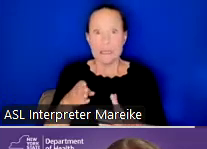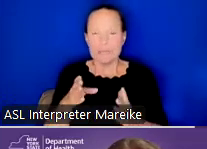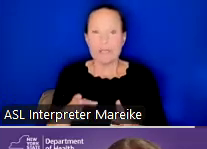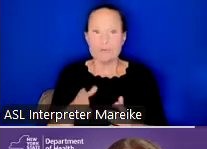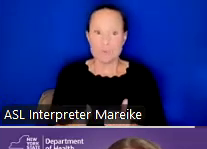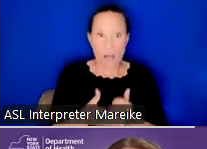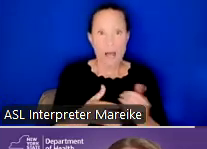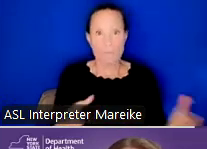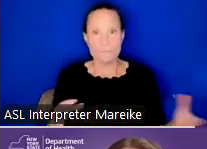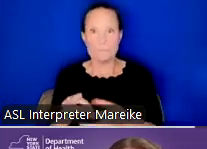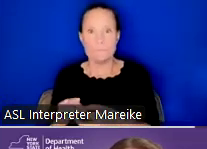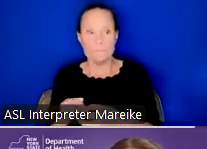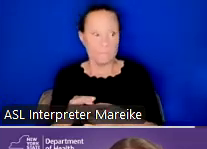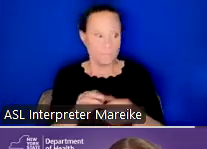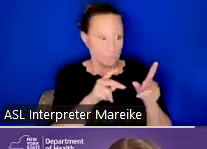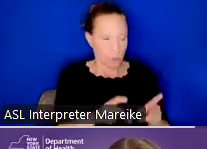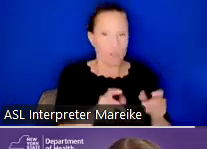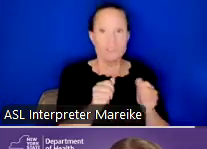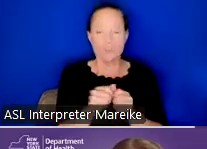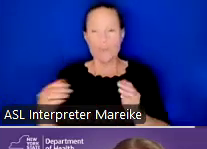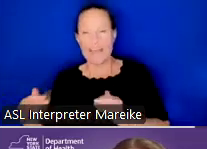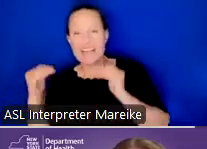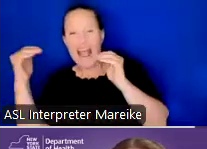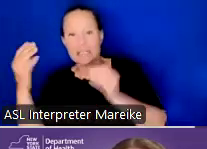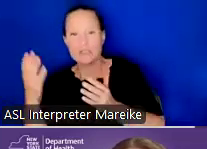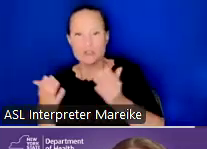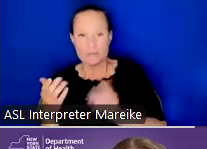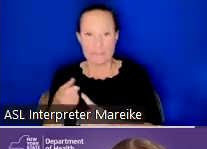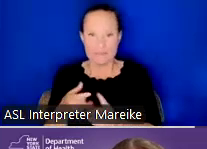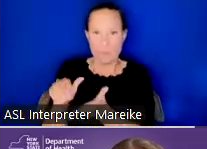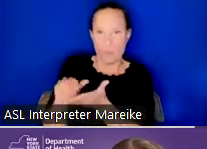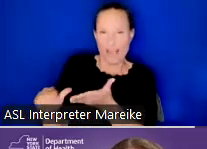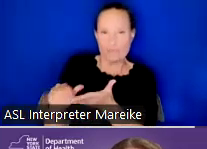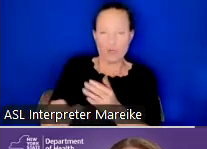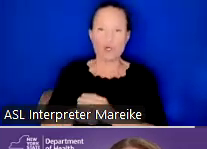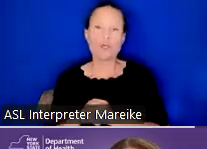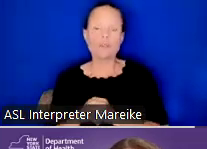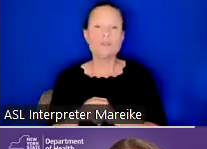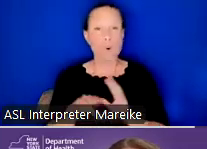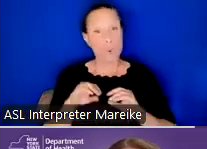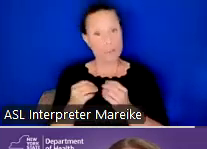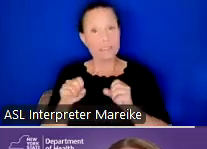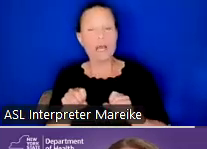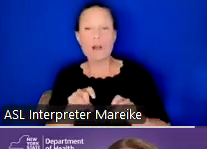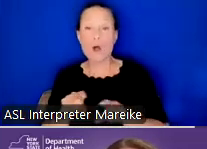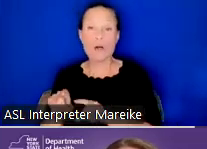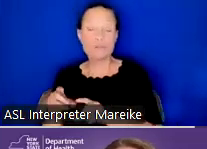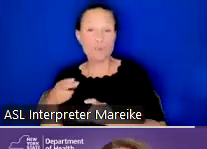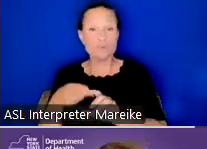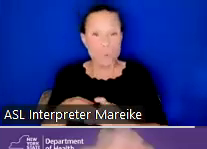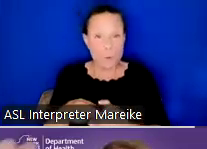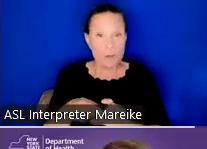enhanced services of the waiver. And so entities can also join a social care